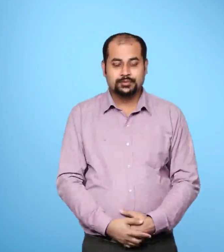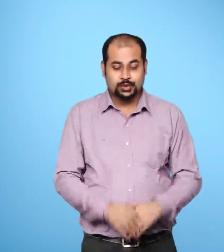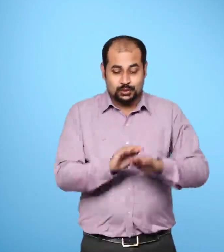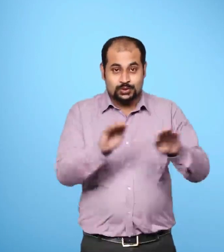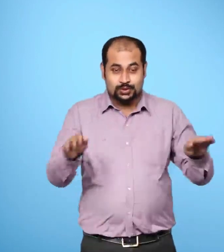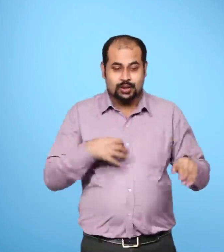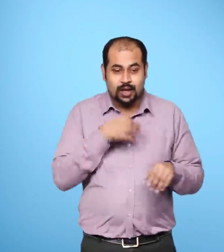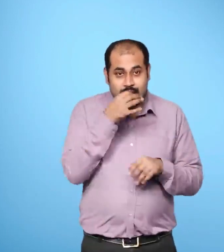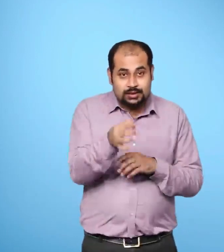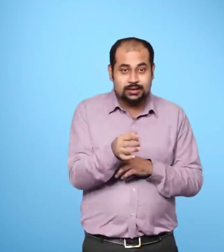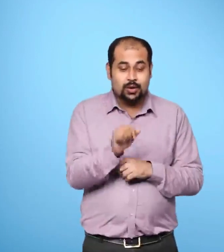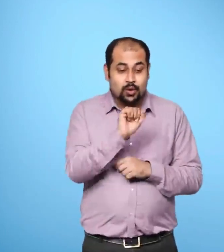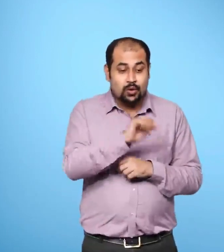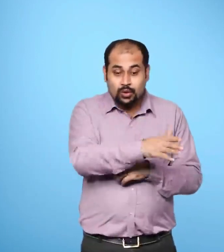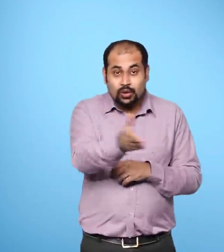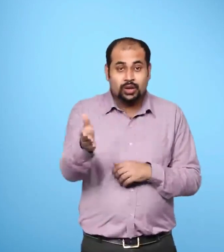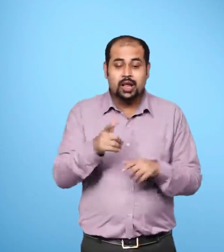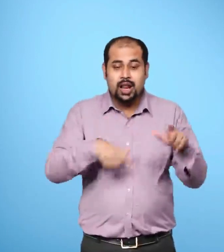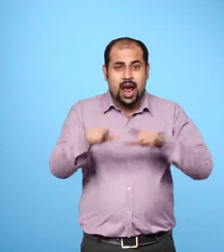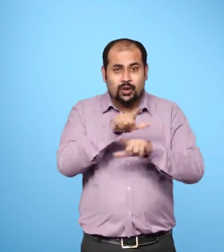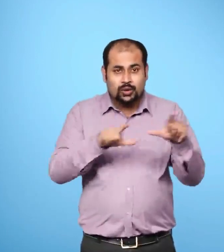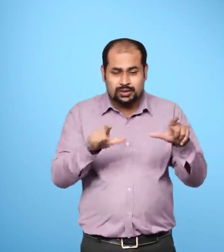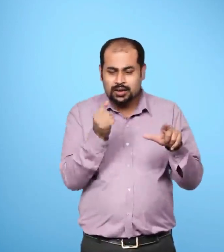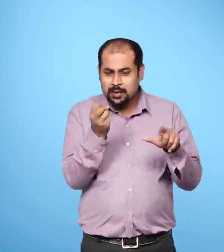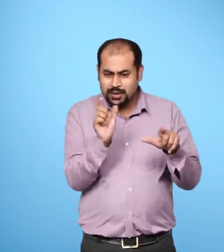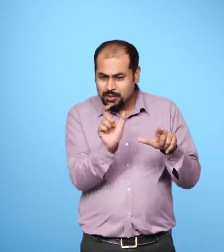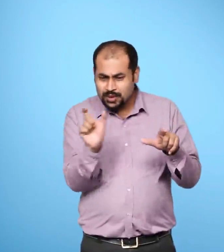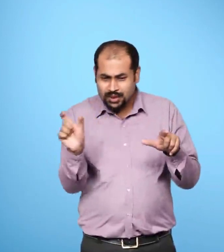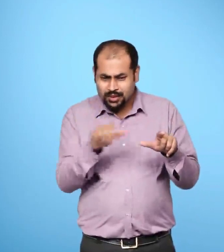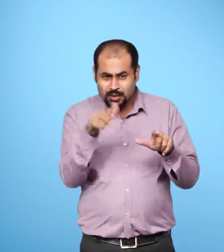Ask students if they also know counting in some other language.